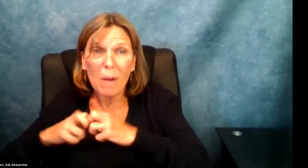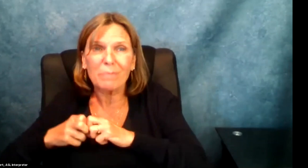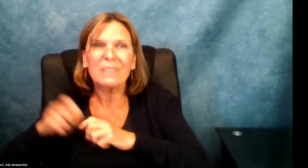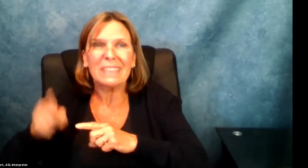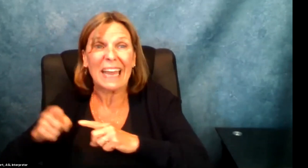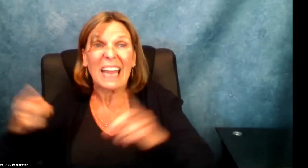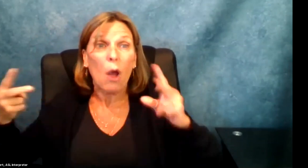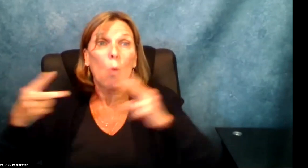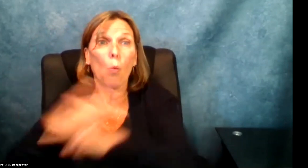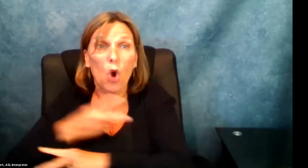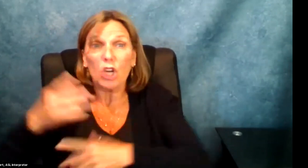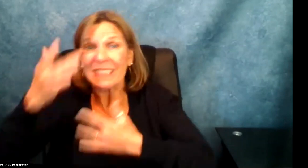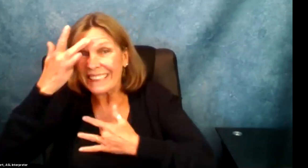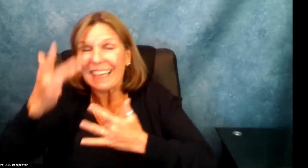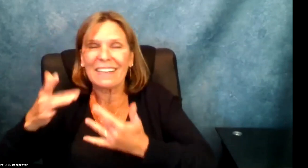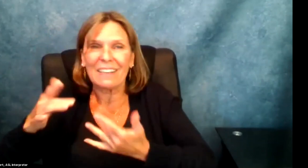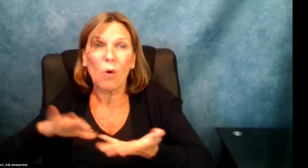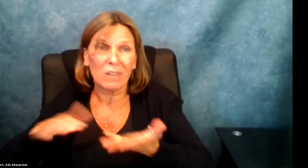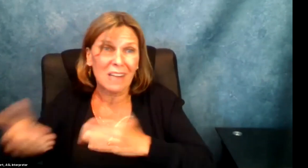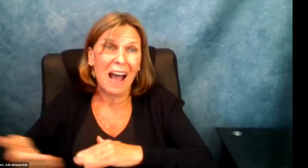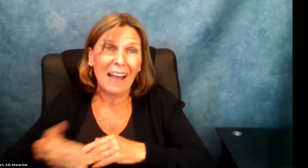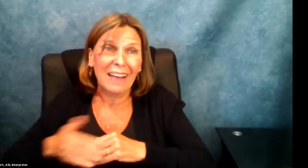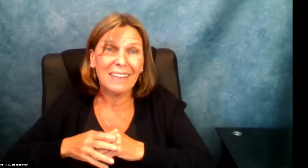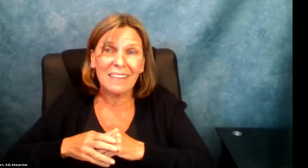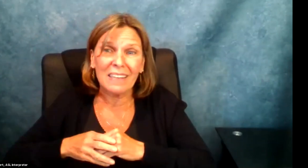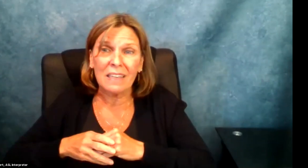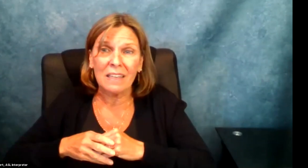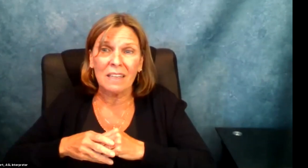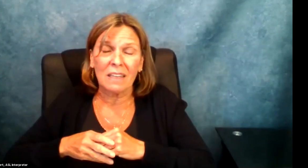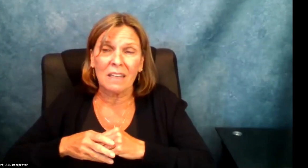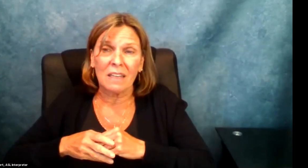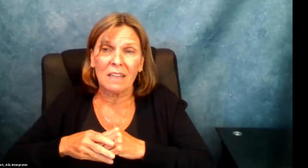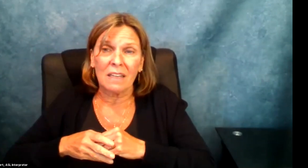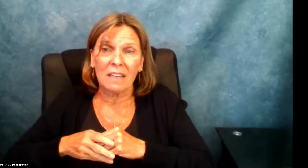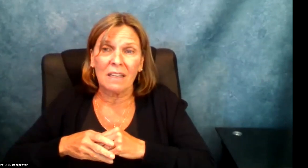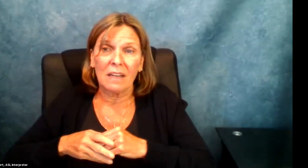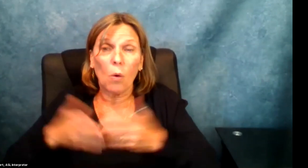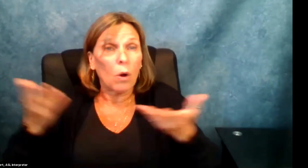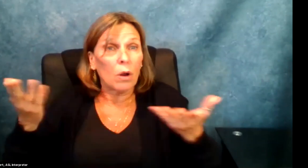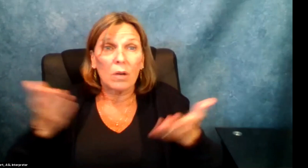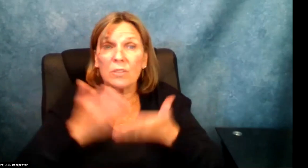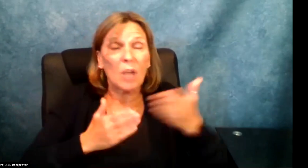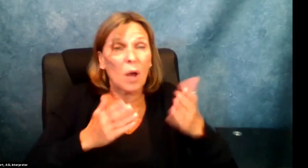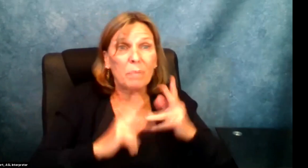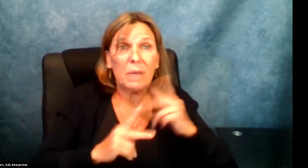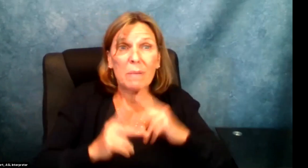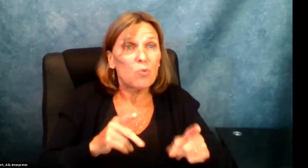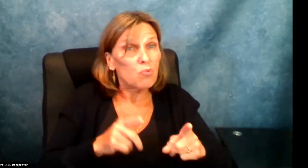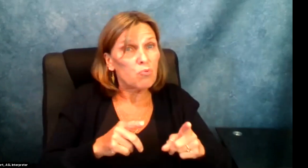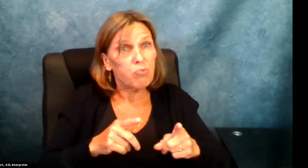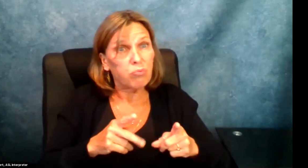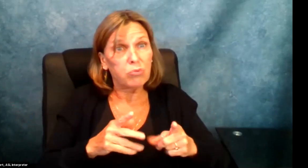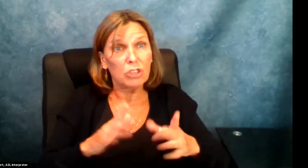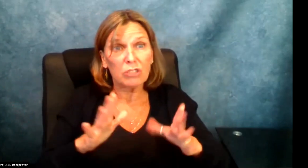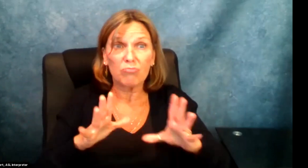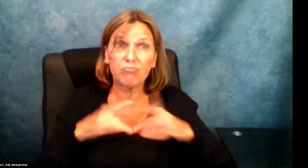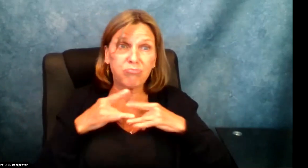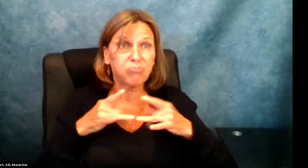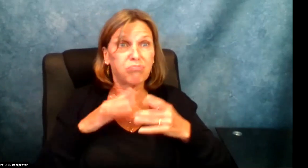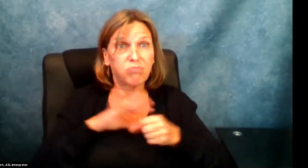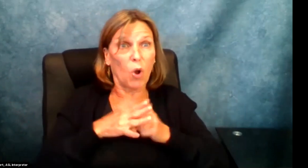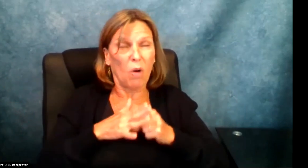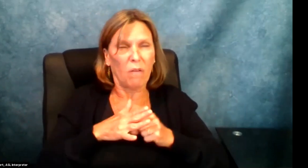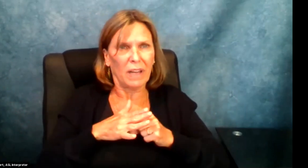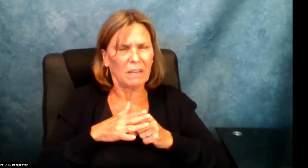also just people who get sick, and it's sort of surprising. And I will say that from personal experience, every year I take care